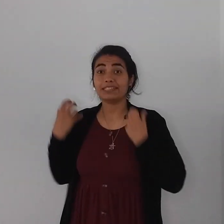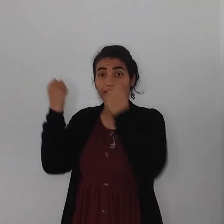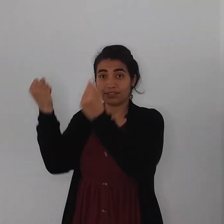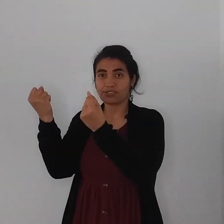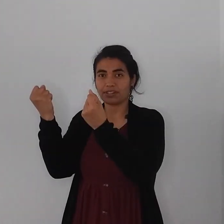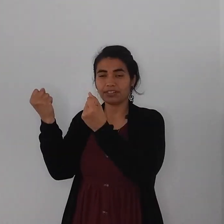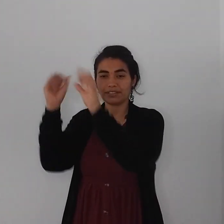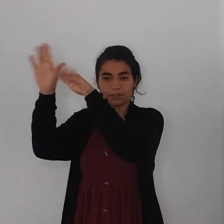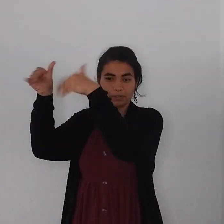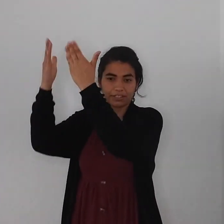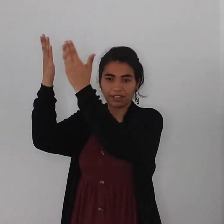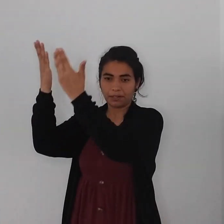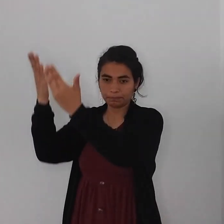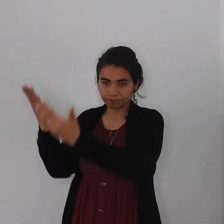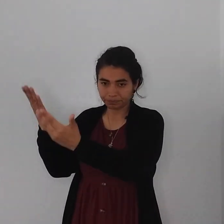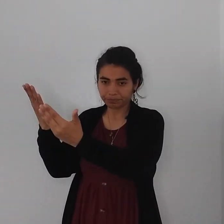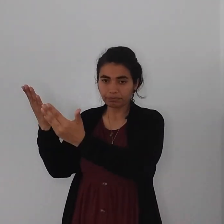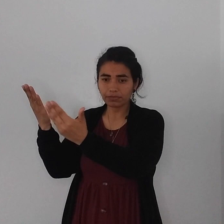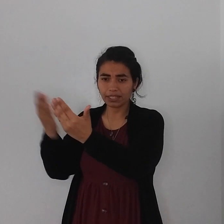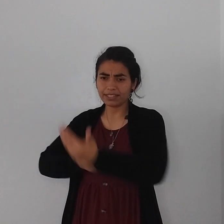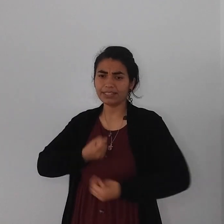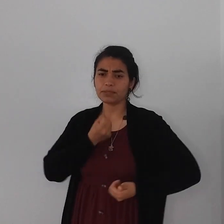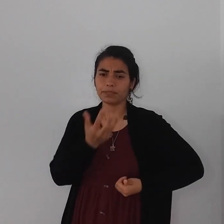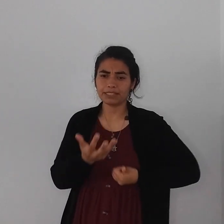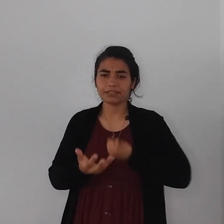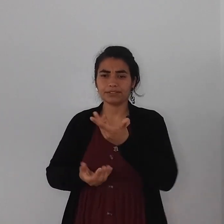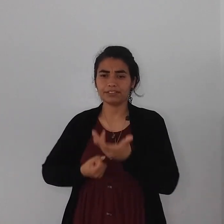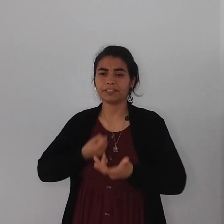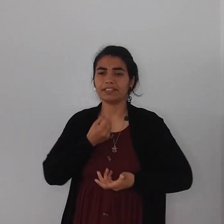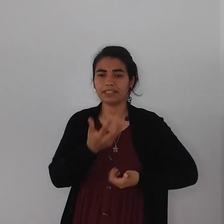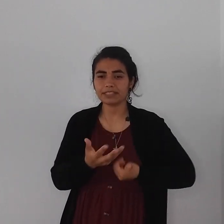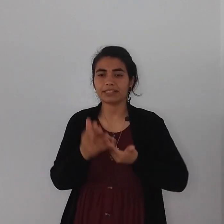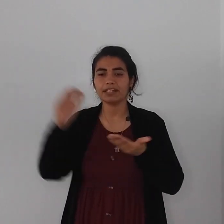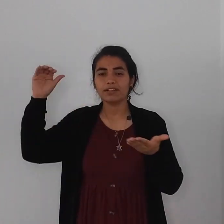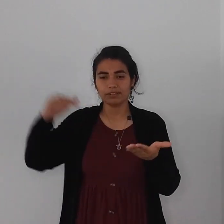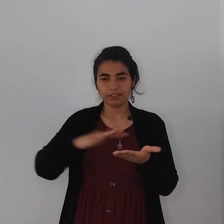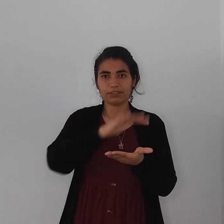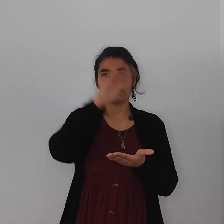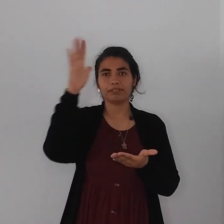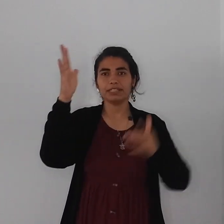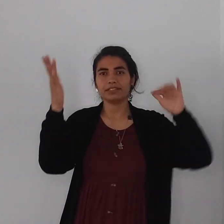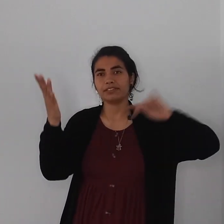or strong, and then you present God, and then express, you alternate the hands, and then glory